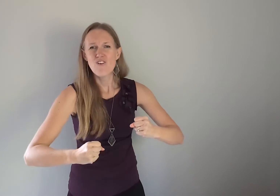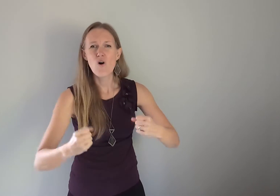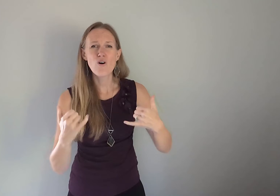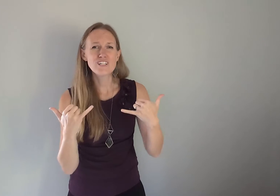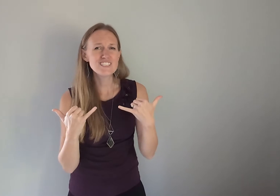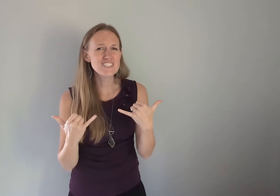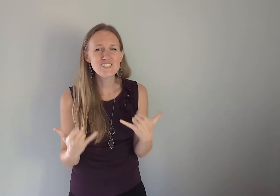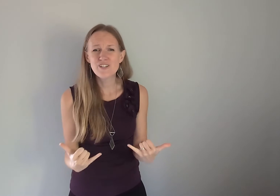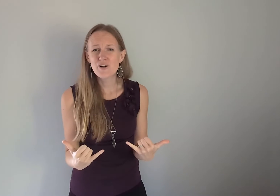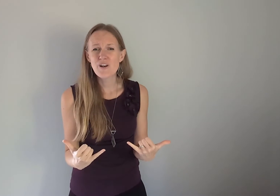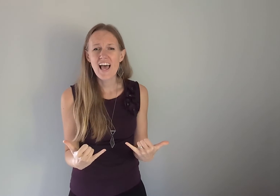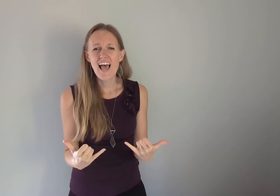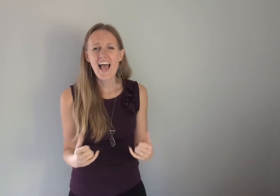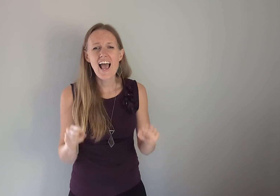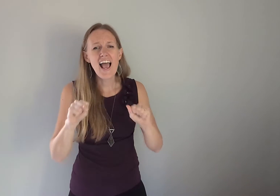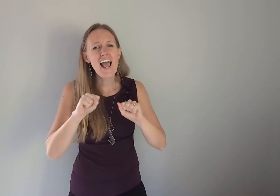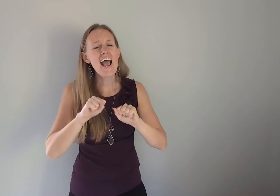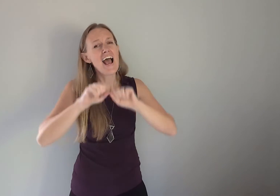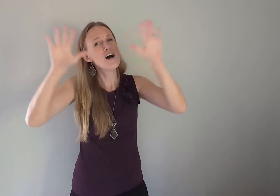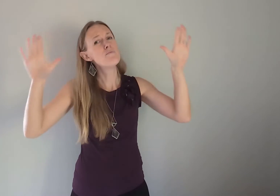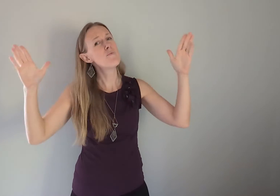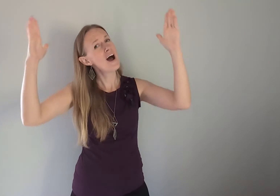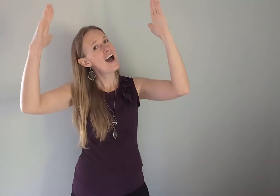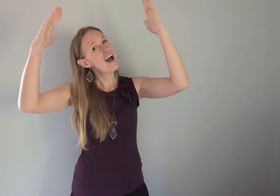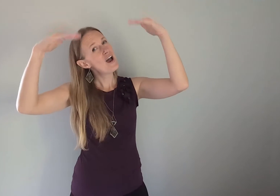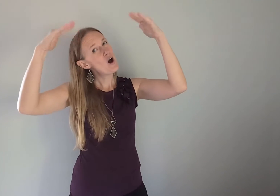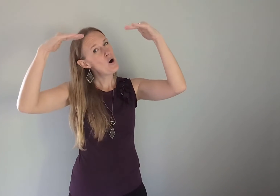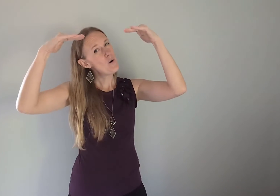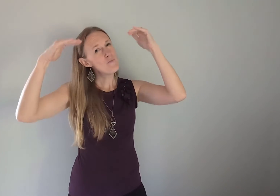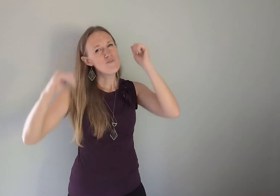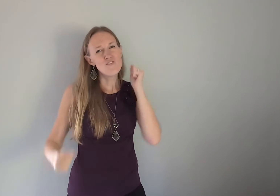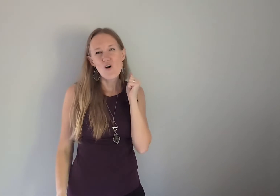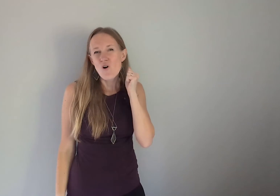for today and bright hope for